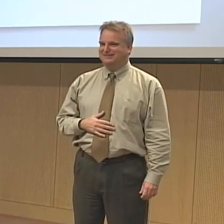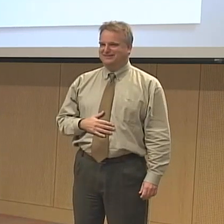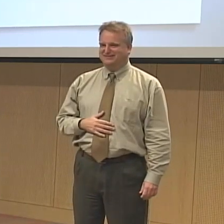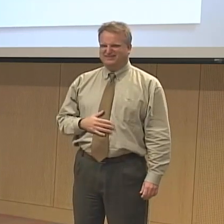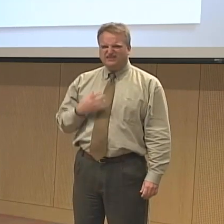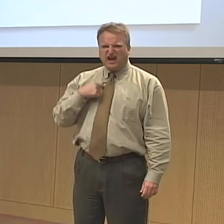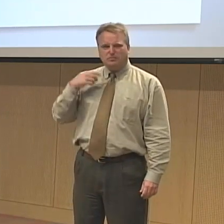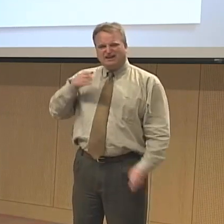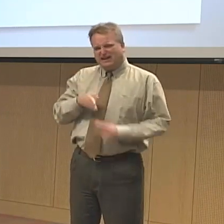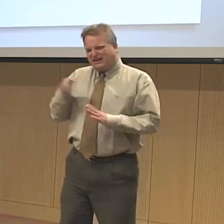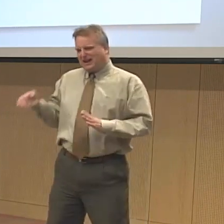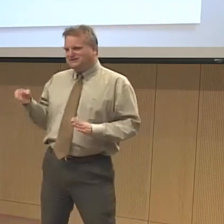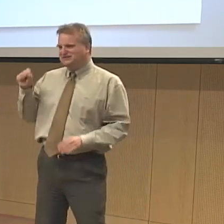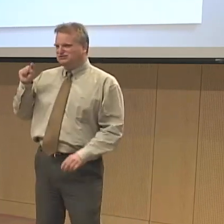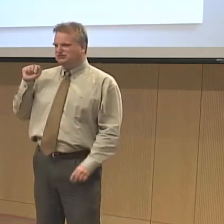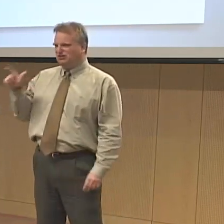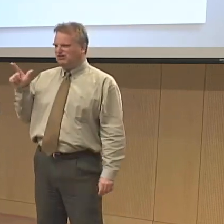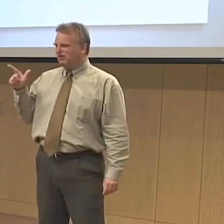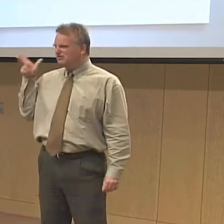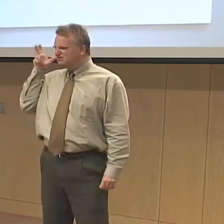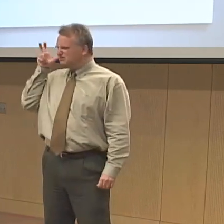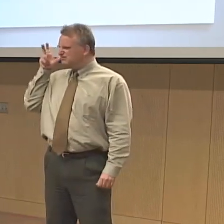And he happened to be in the next stall when that happened.